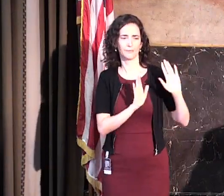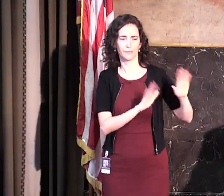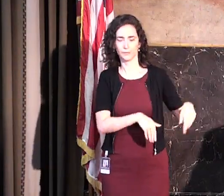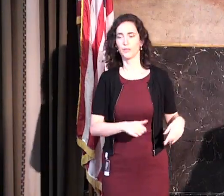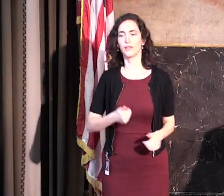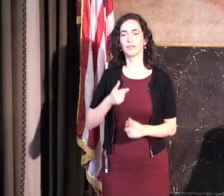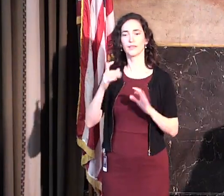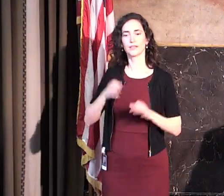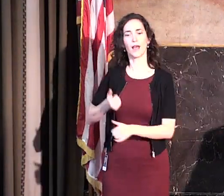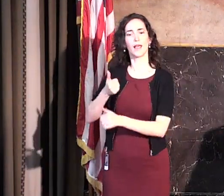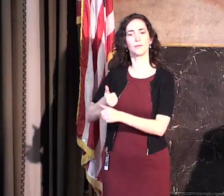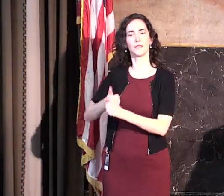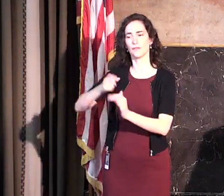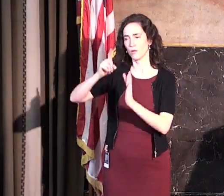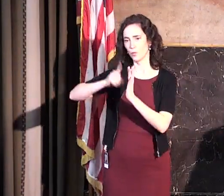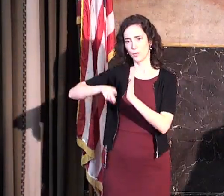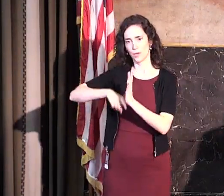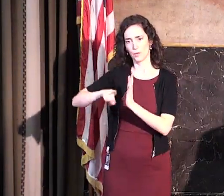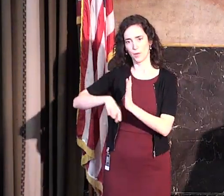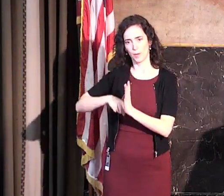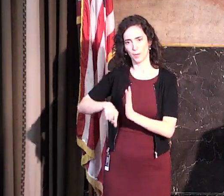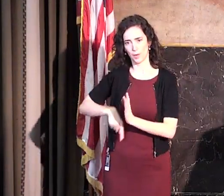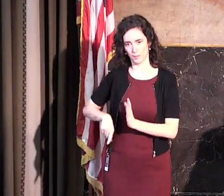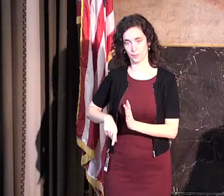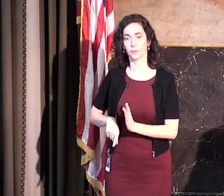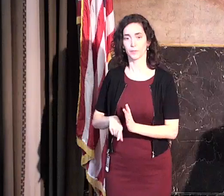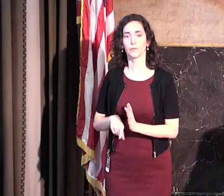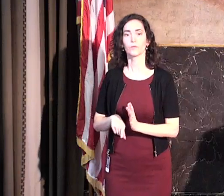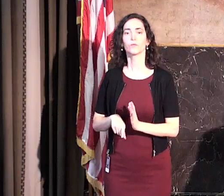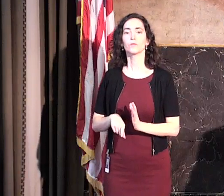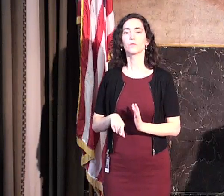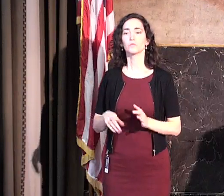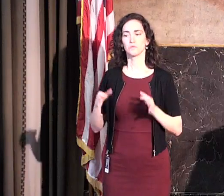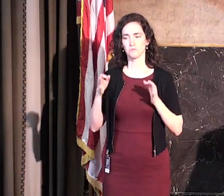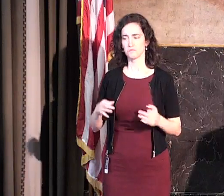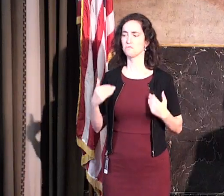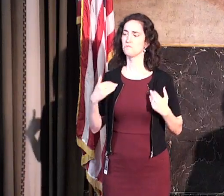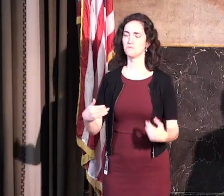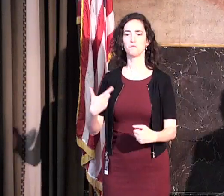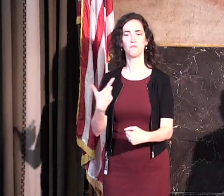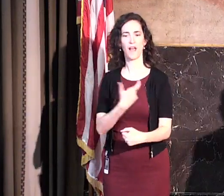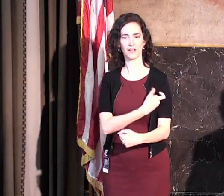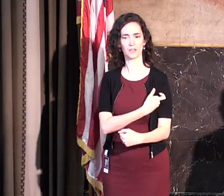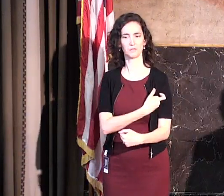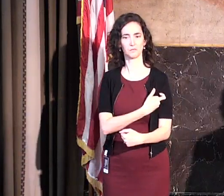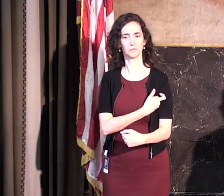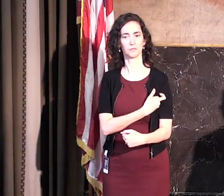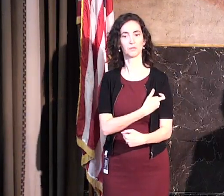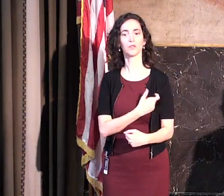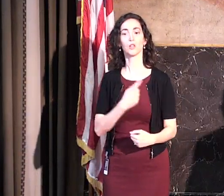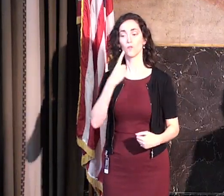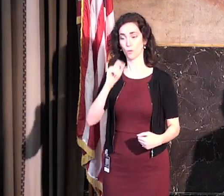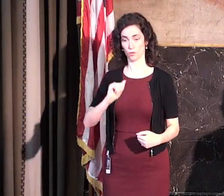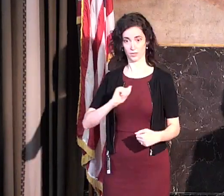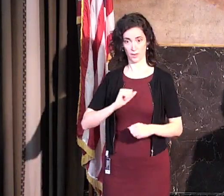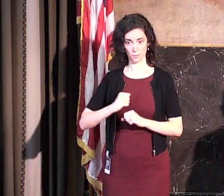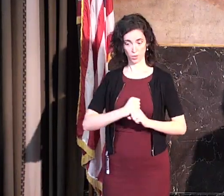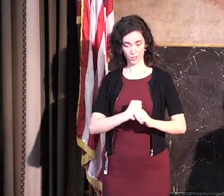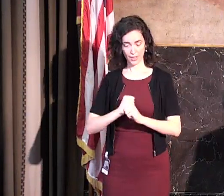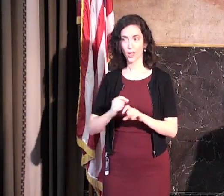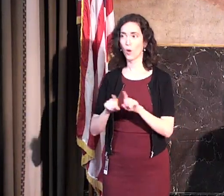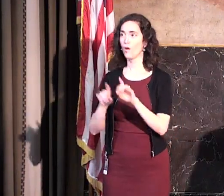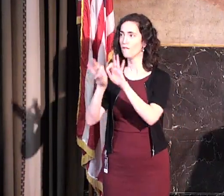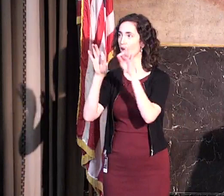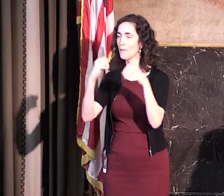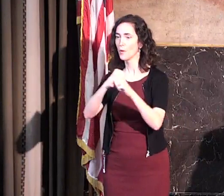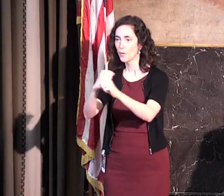own research into the issue and decided to be vaccinated for himself, but also for his family